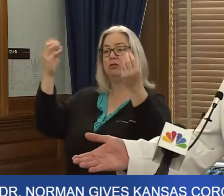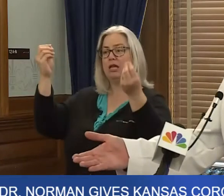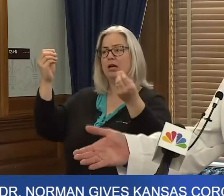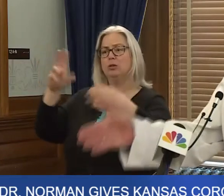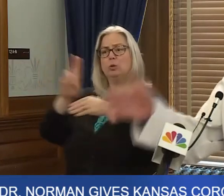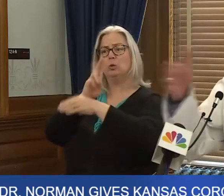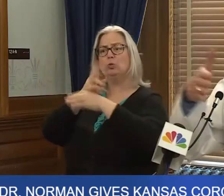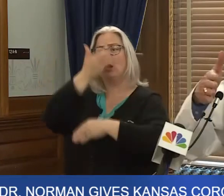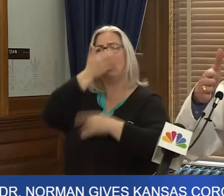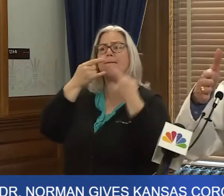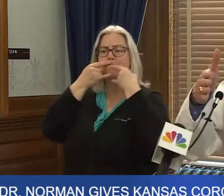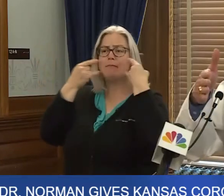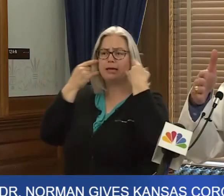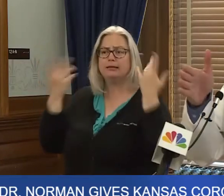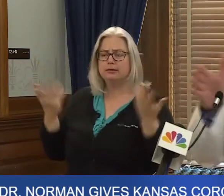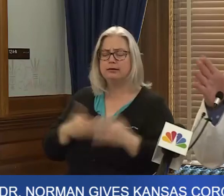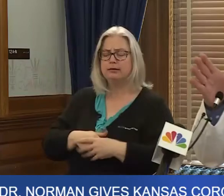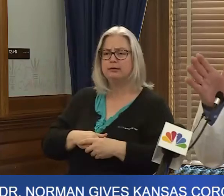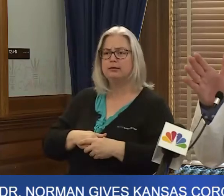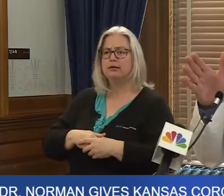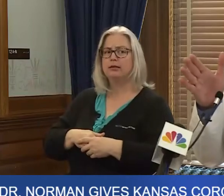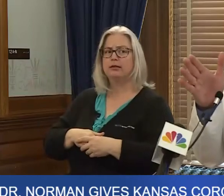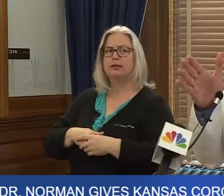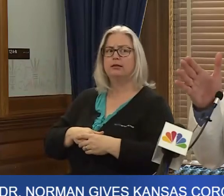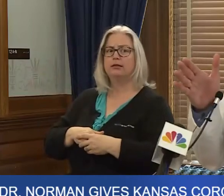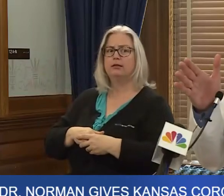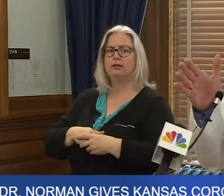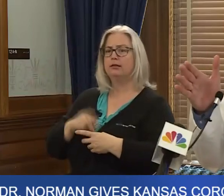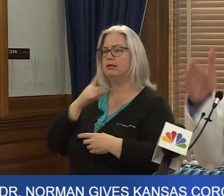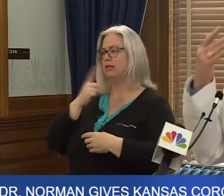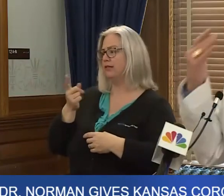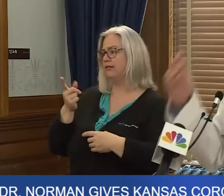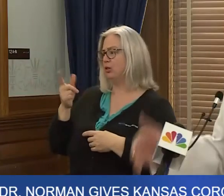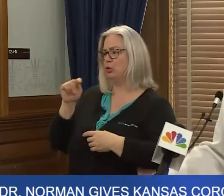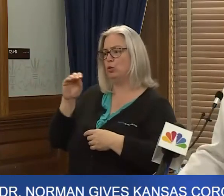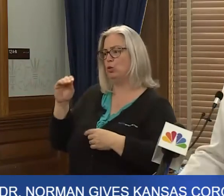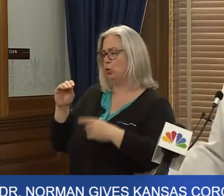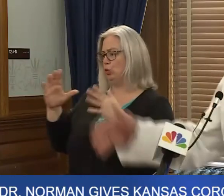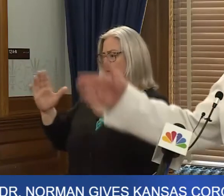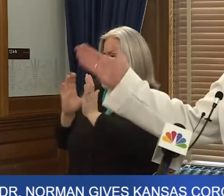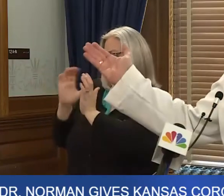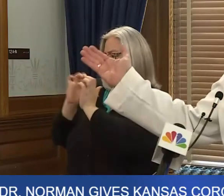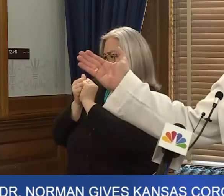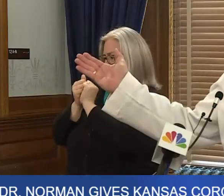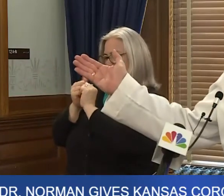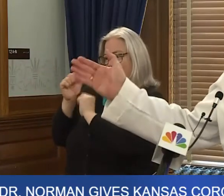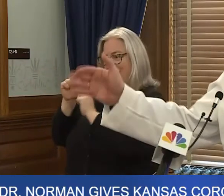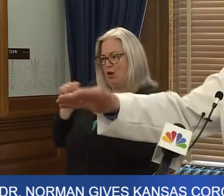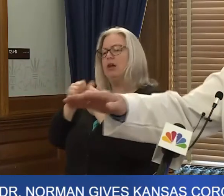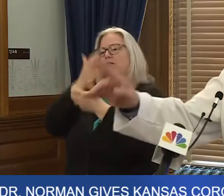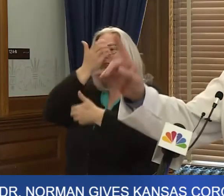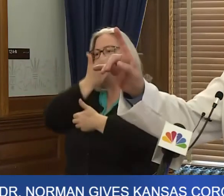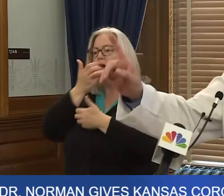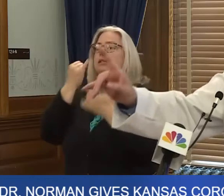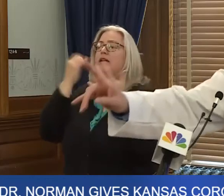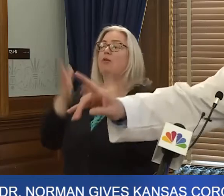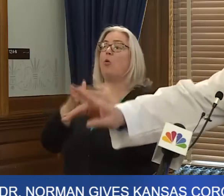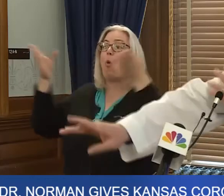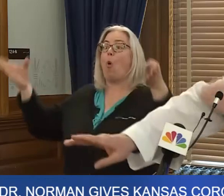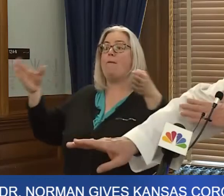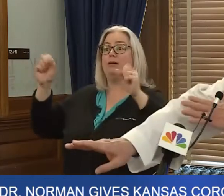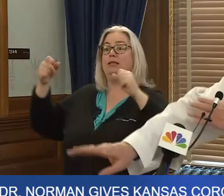mask, and if you get put together in too small of an area, put your mask on. Wide open spaces. Oh, by the